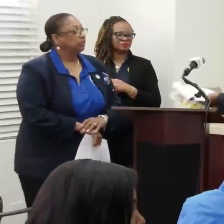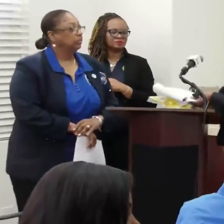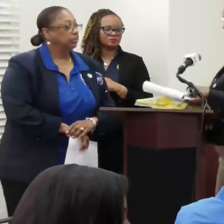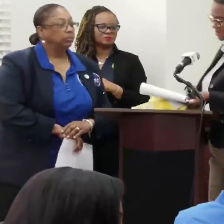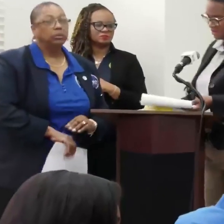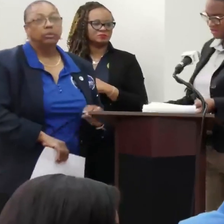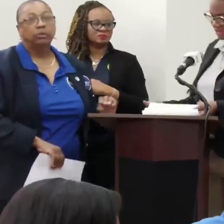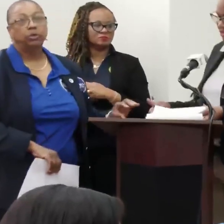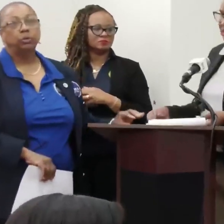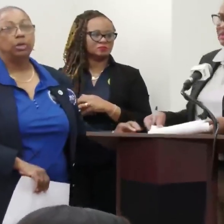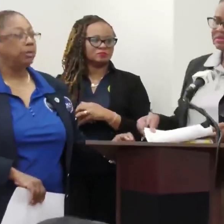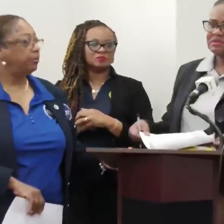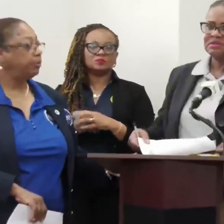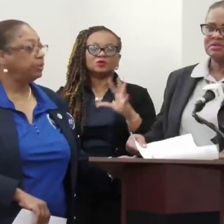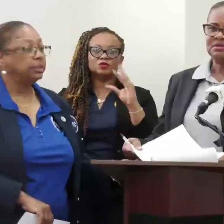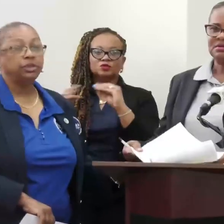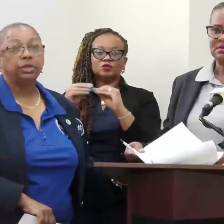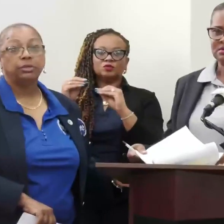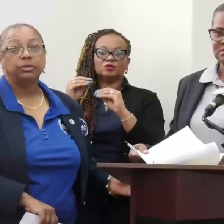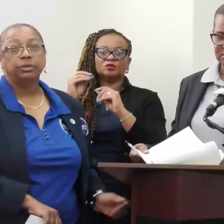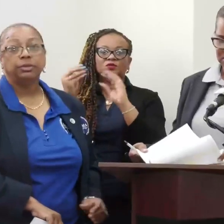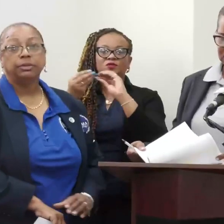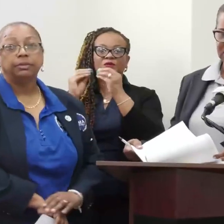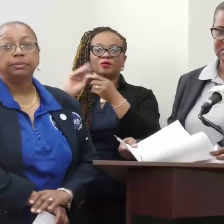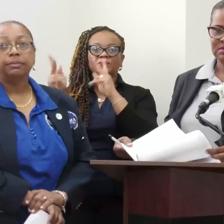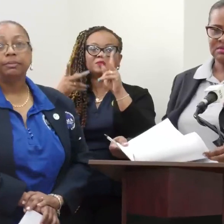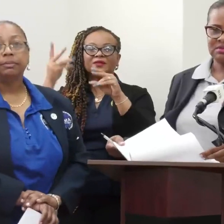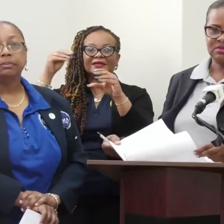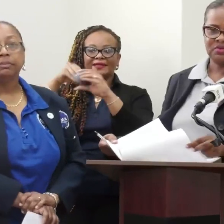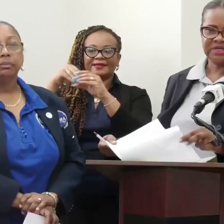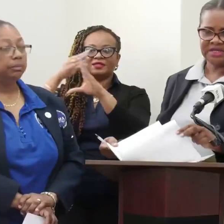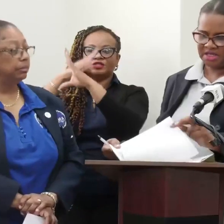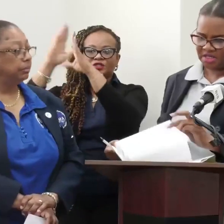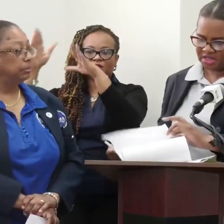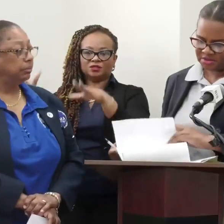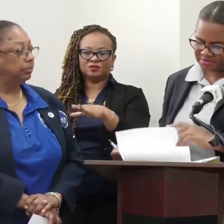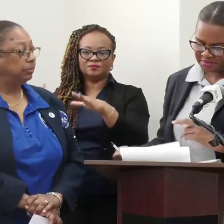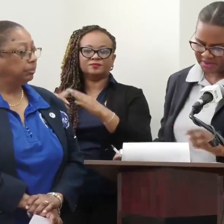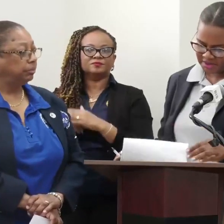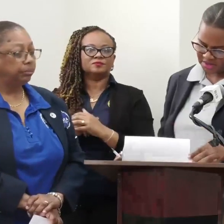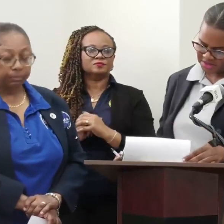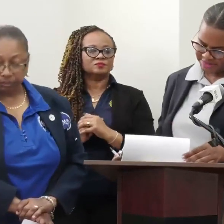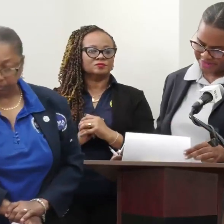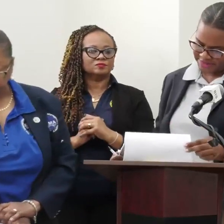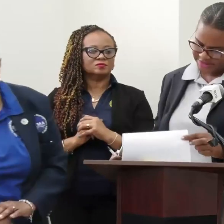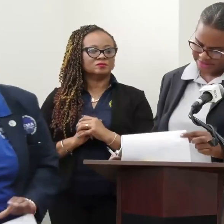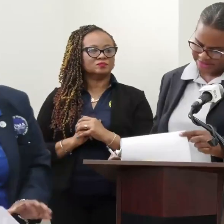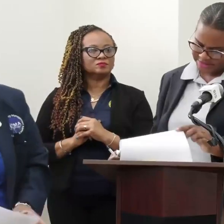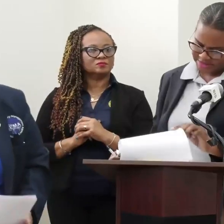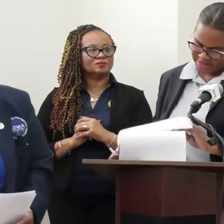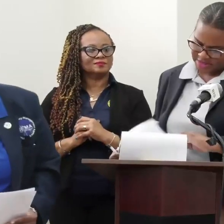What's the question? The total number of persons in shelters? Okay.